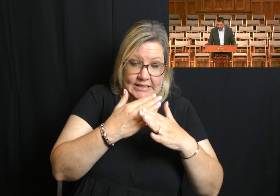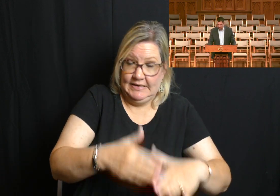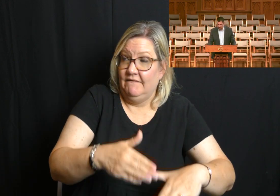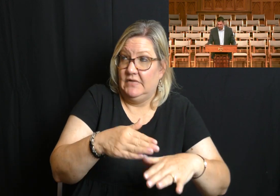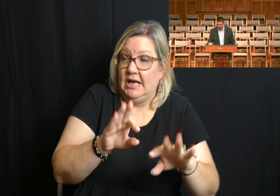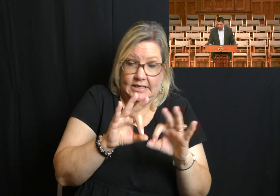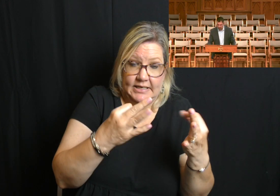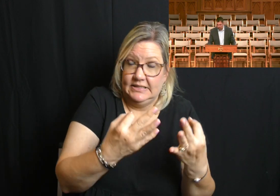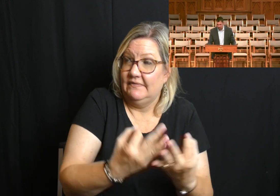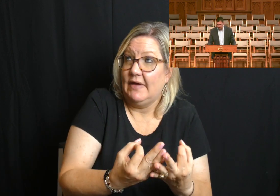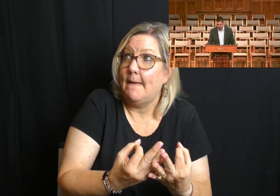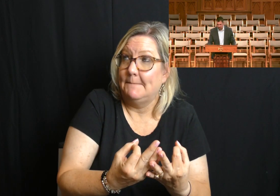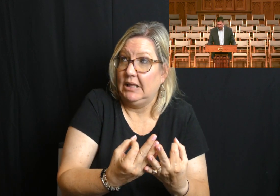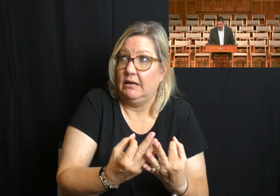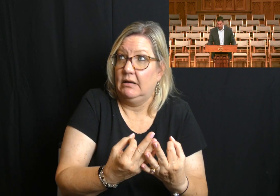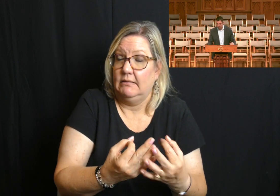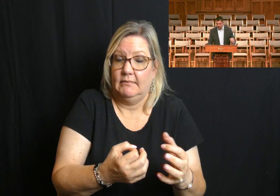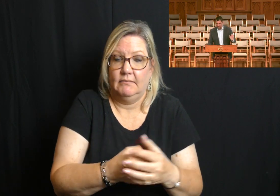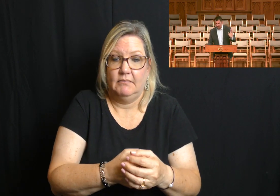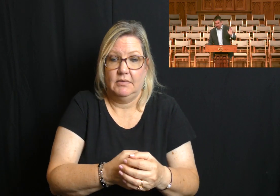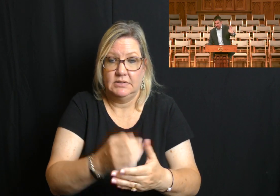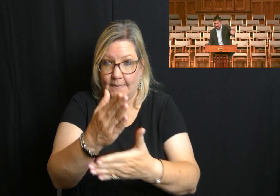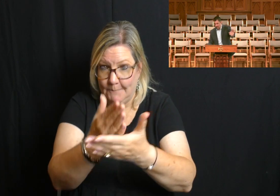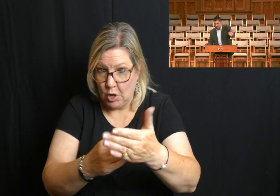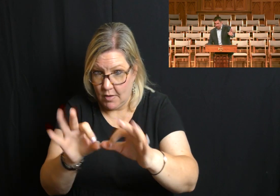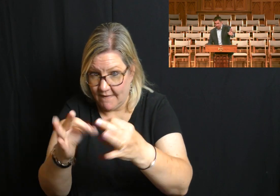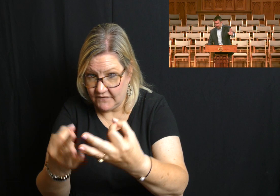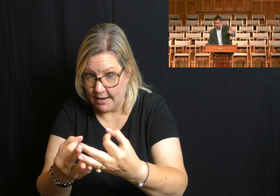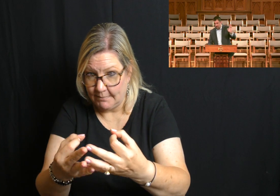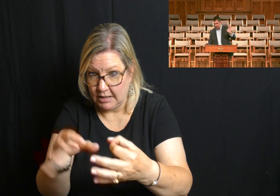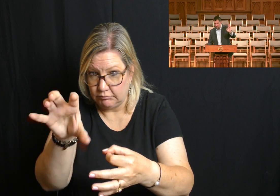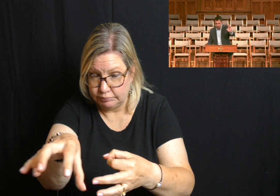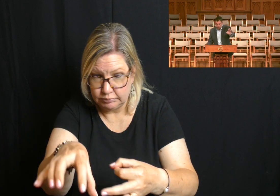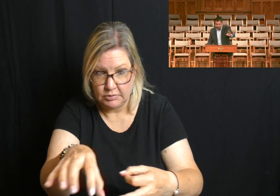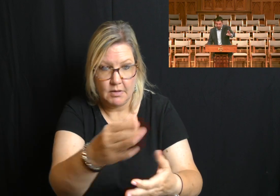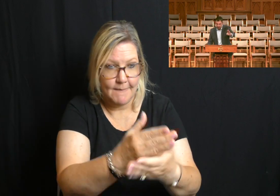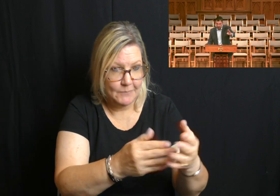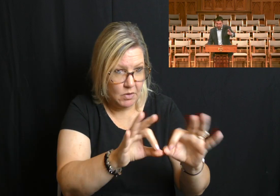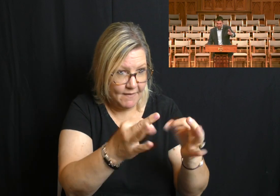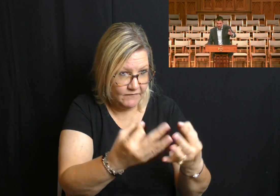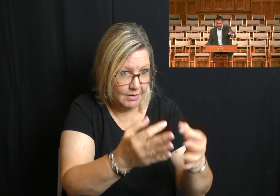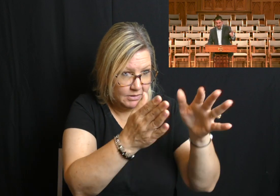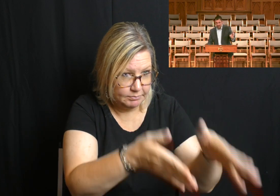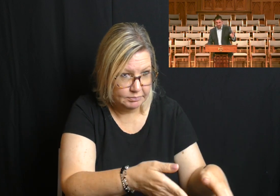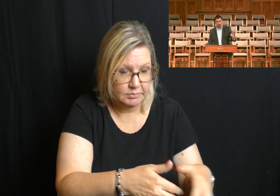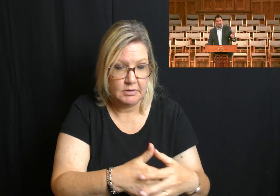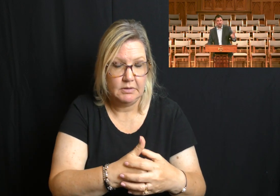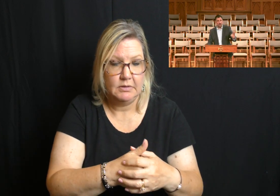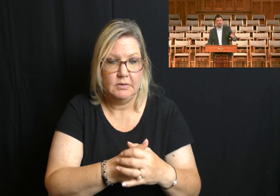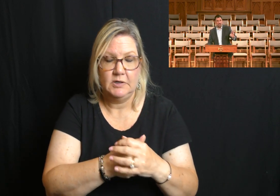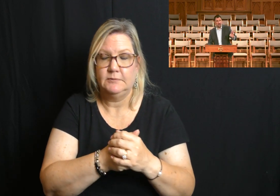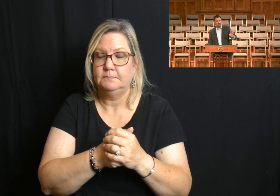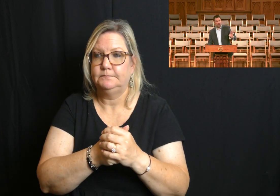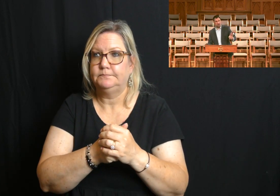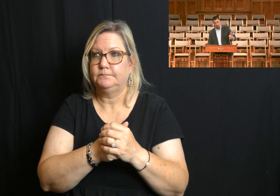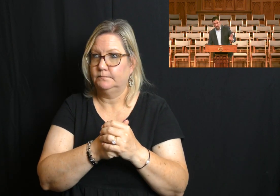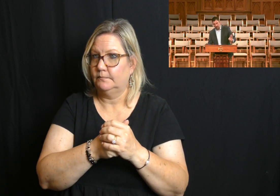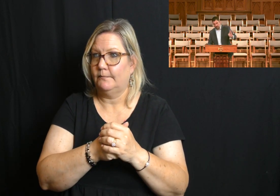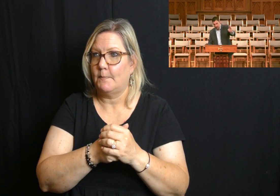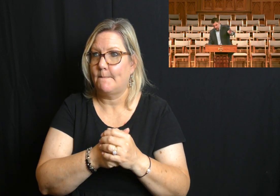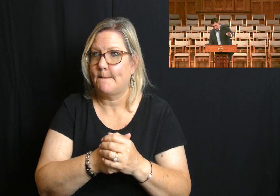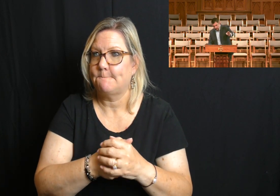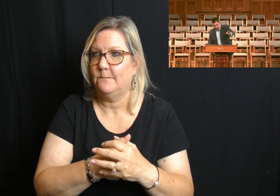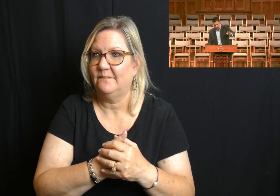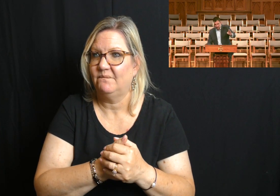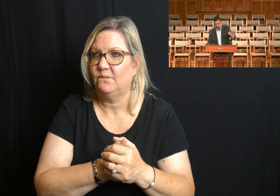Leah, Rachel, and the two slave women. And then he put the slaves and their children first, and then his second favorite